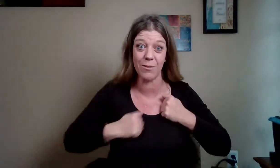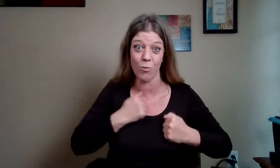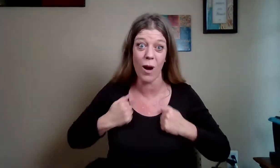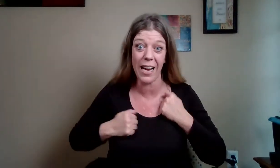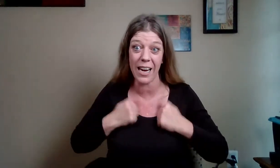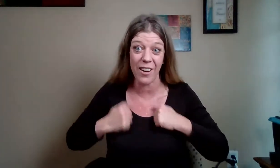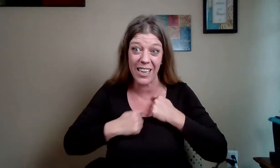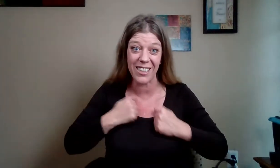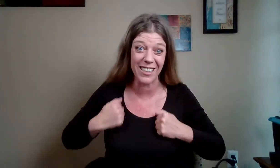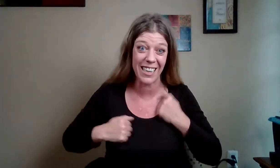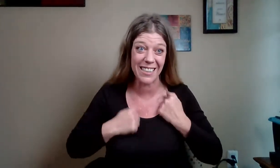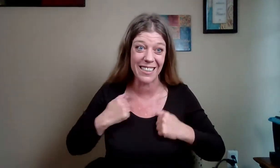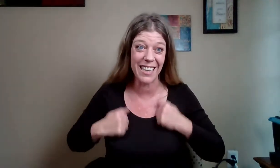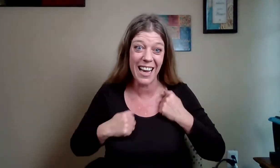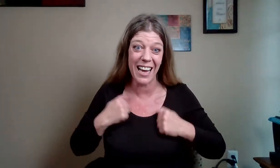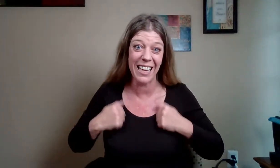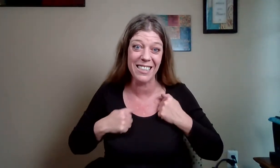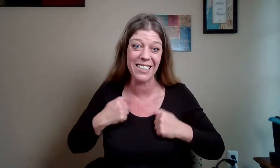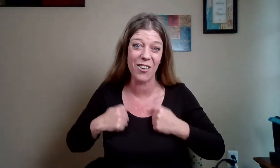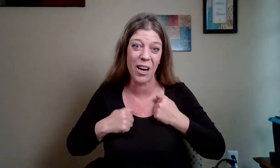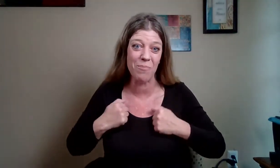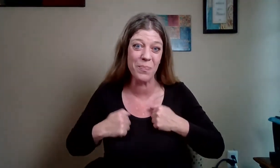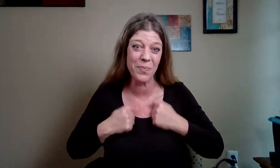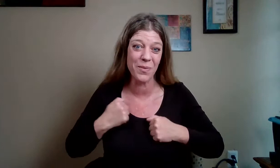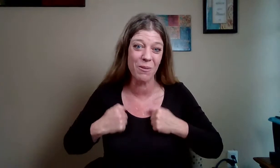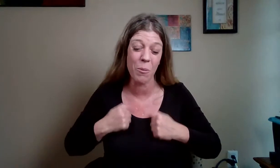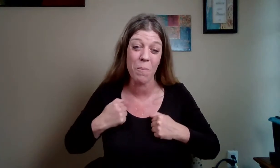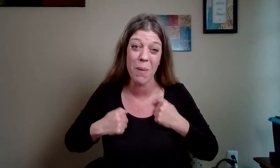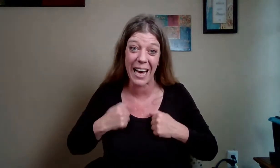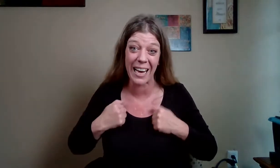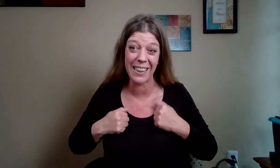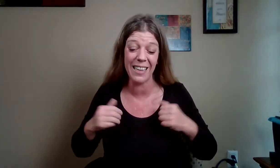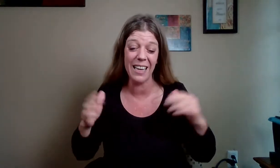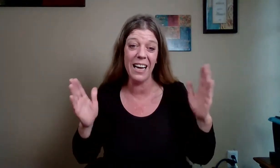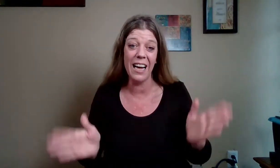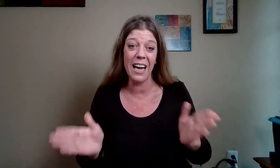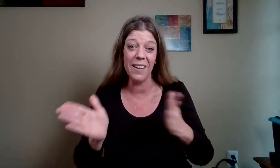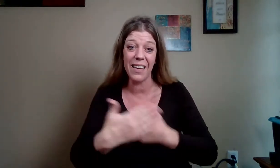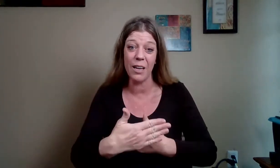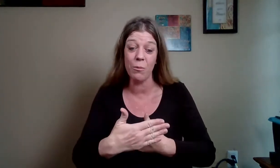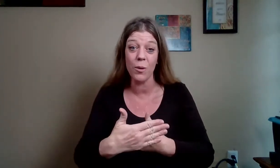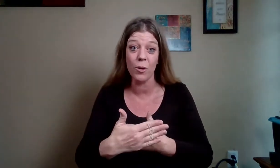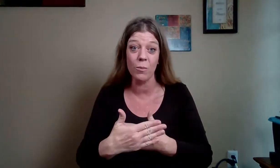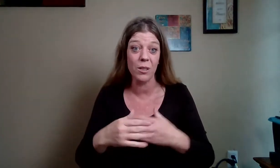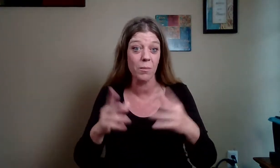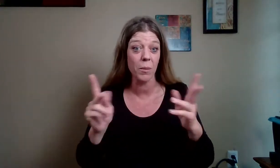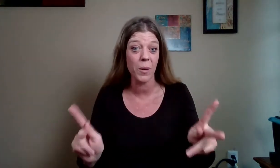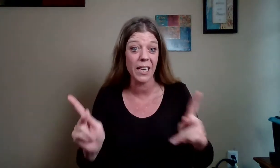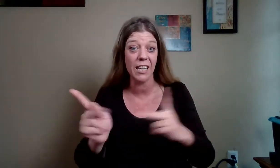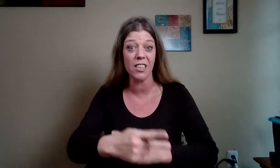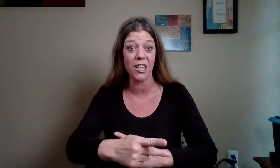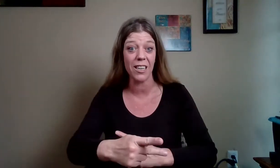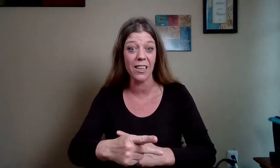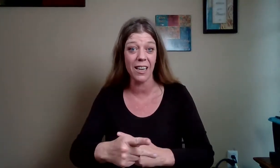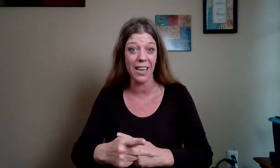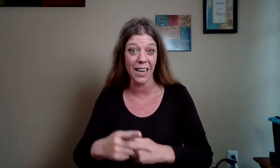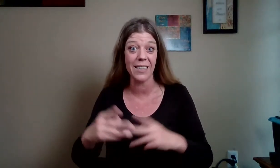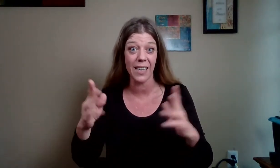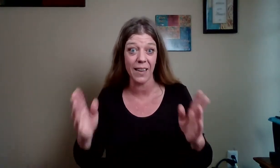fist right here on your chest and scrub for bath. And then room. Do you remember kitchen? And I said